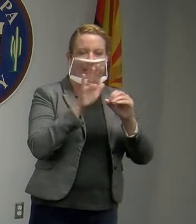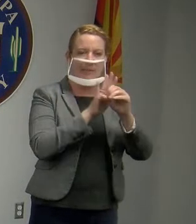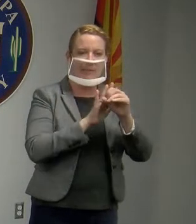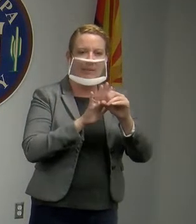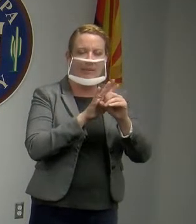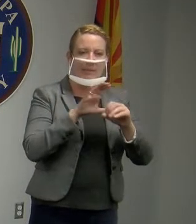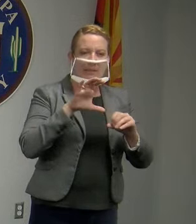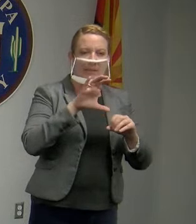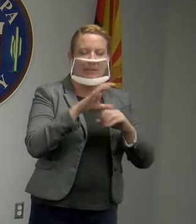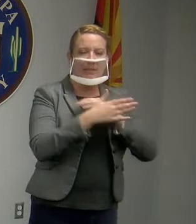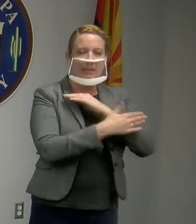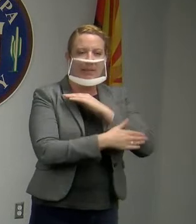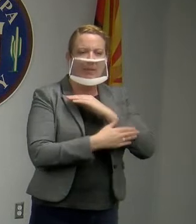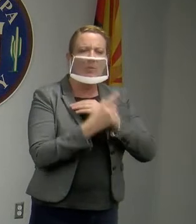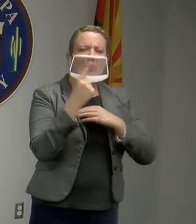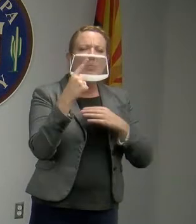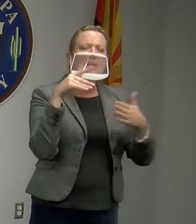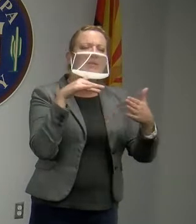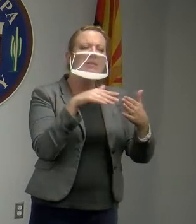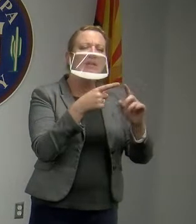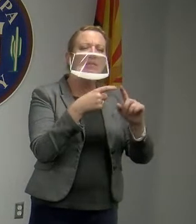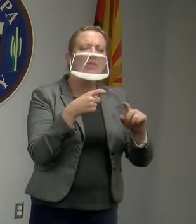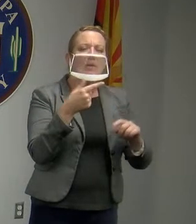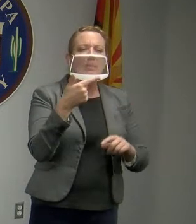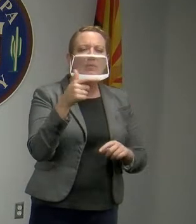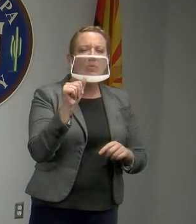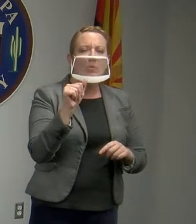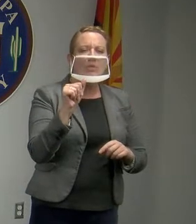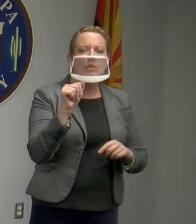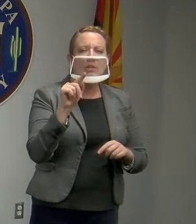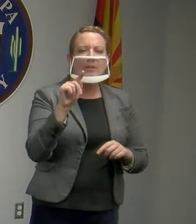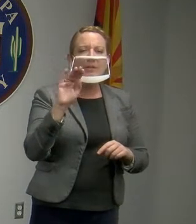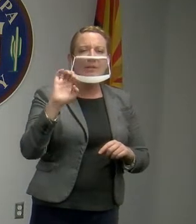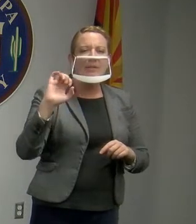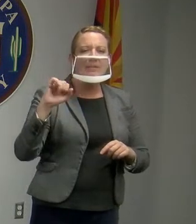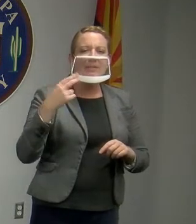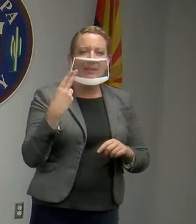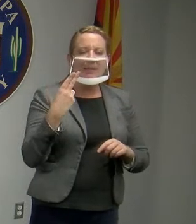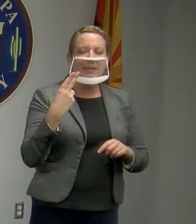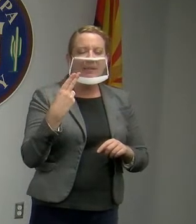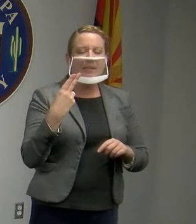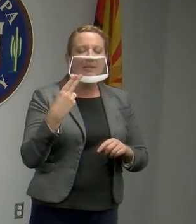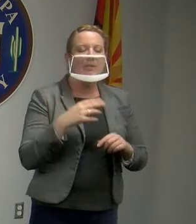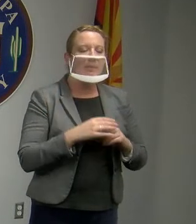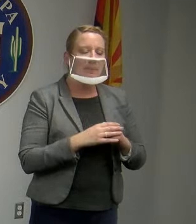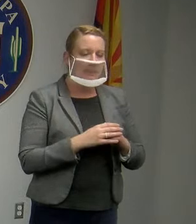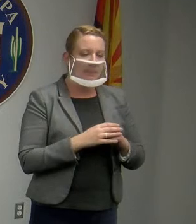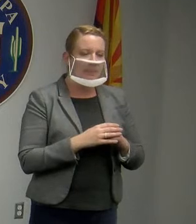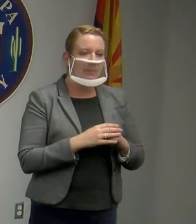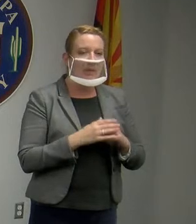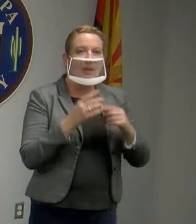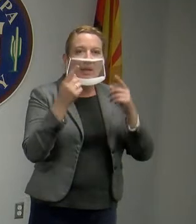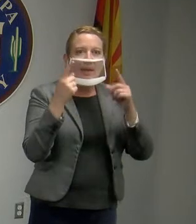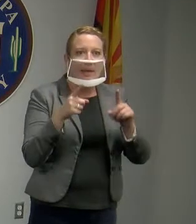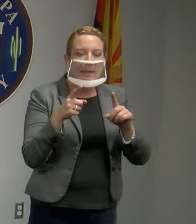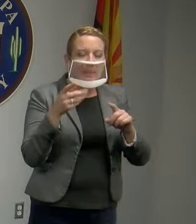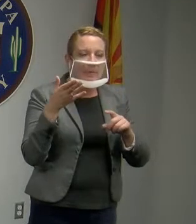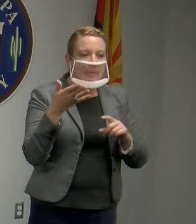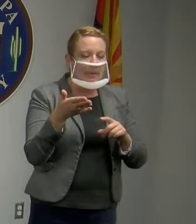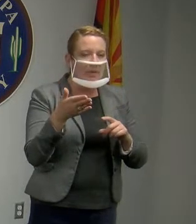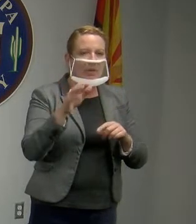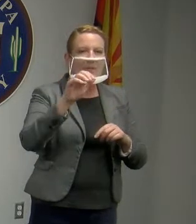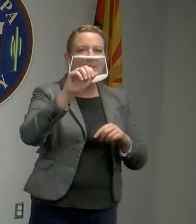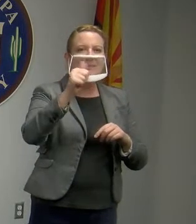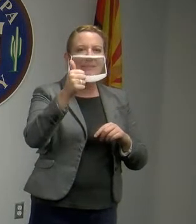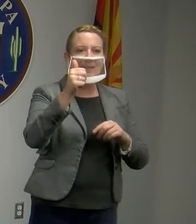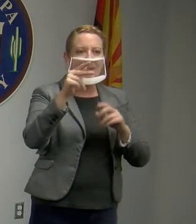Georgia Tech, a dashboard, if you will, that estimates if an event today had 10 people, there's a